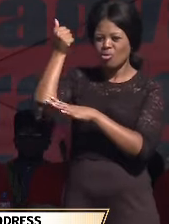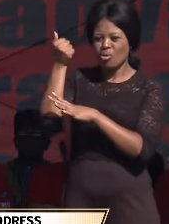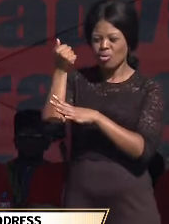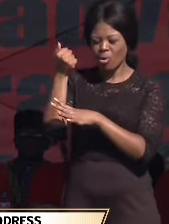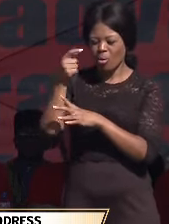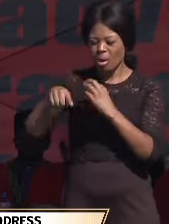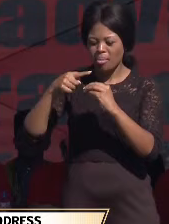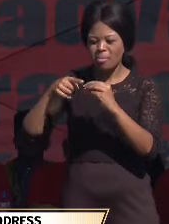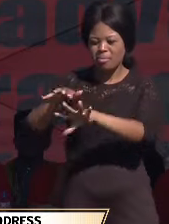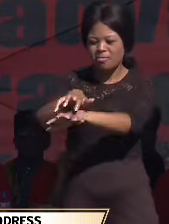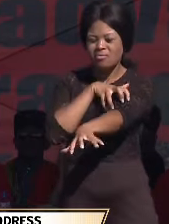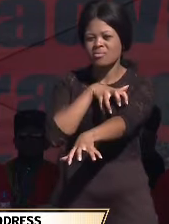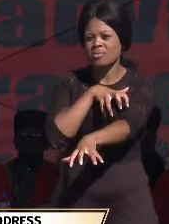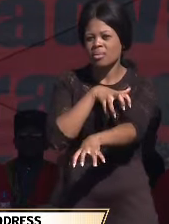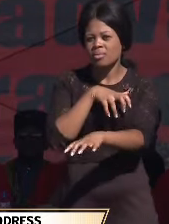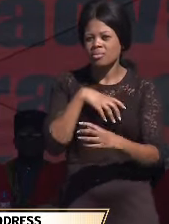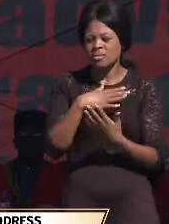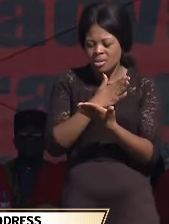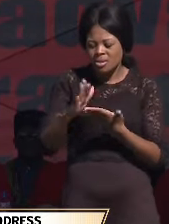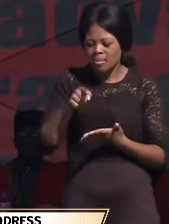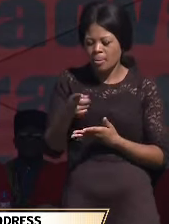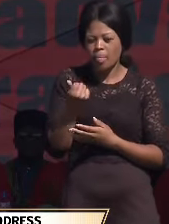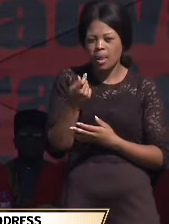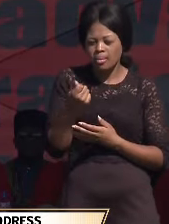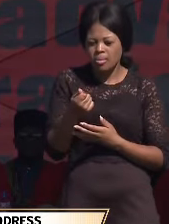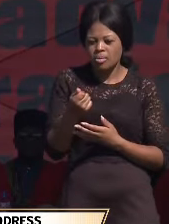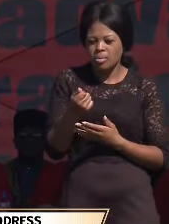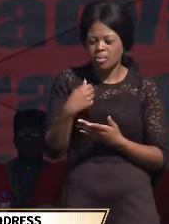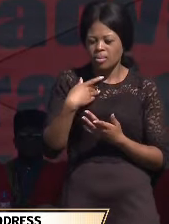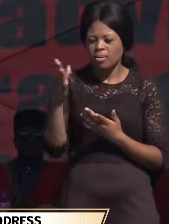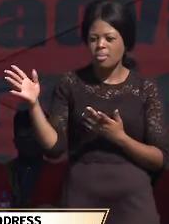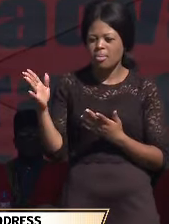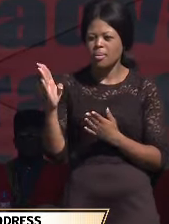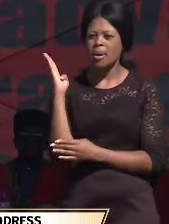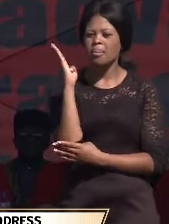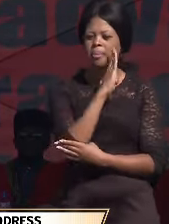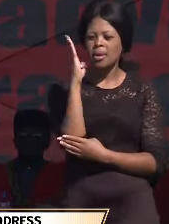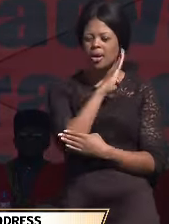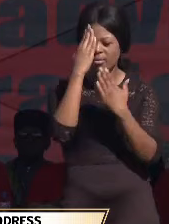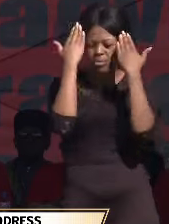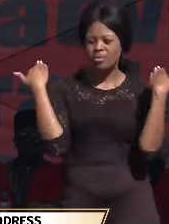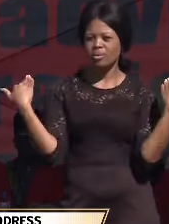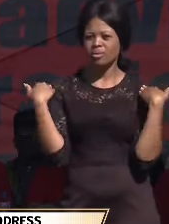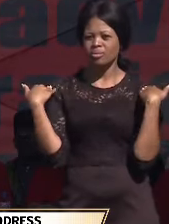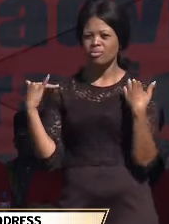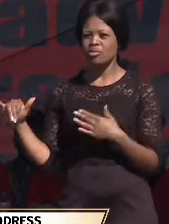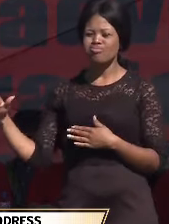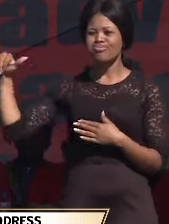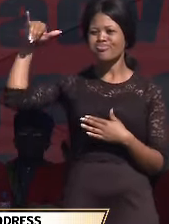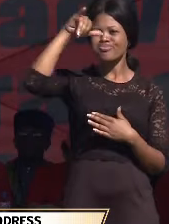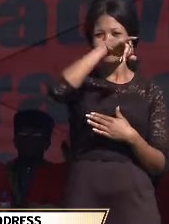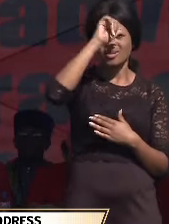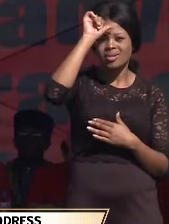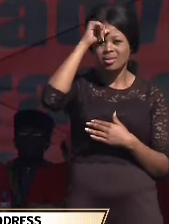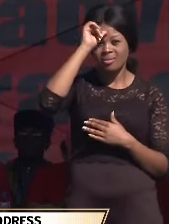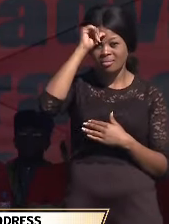farming. Some of that money also went to a private wedding flown out from India via